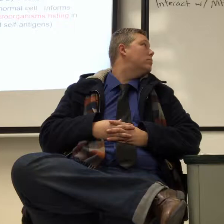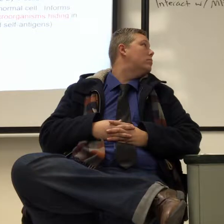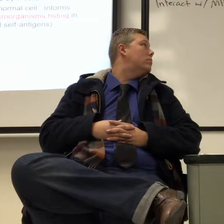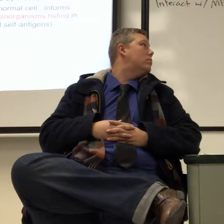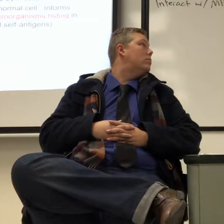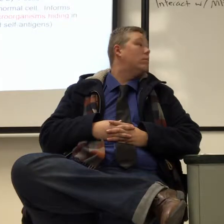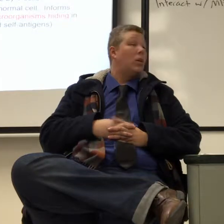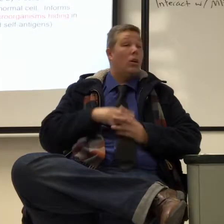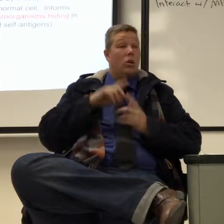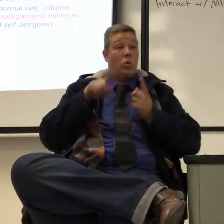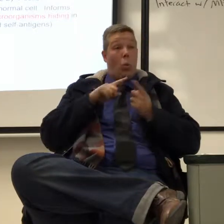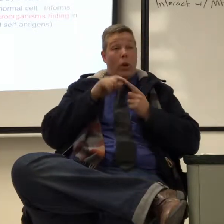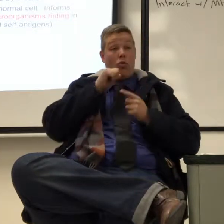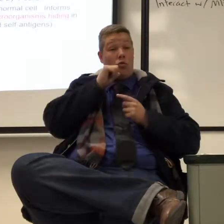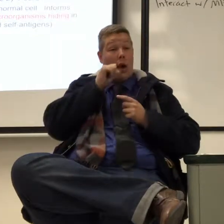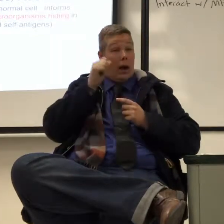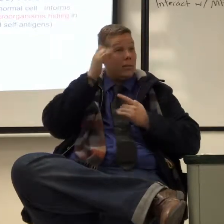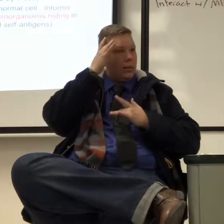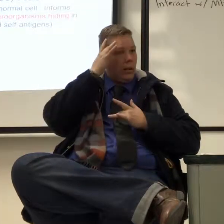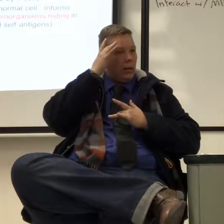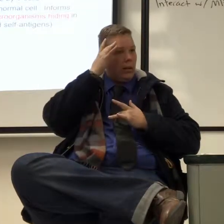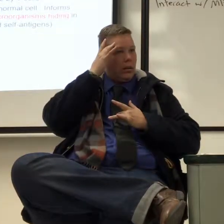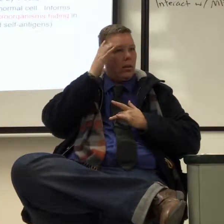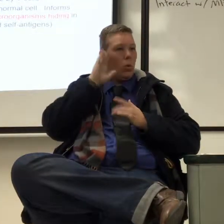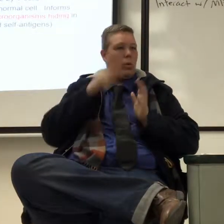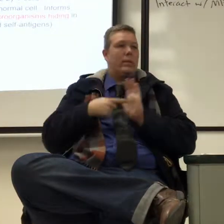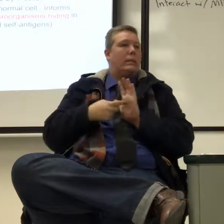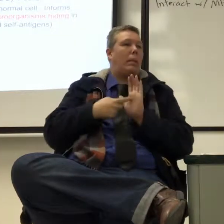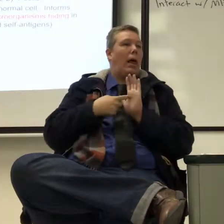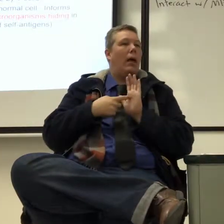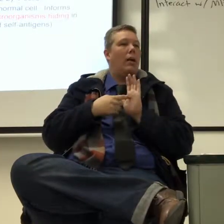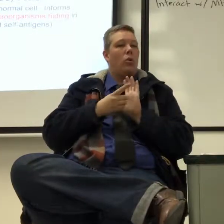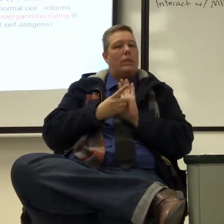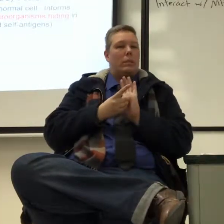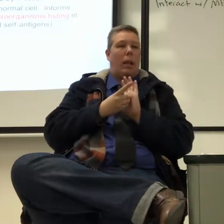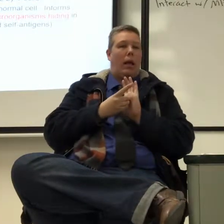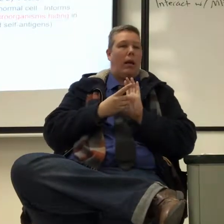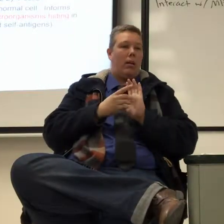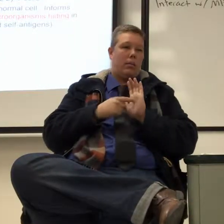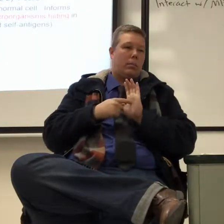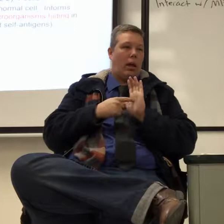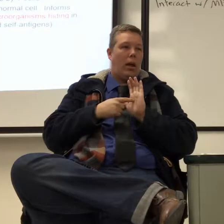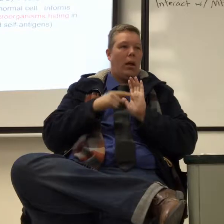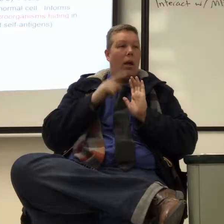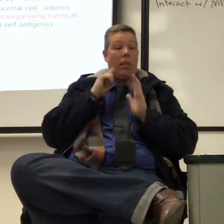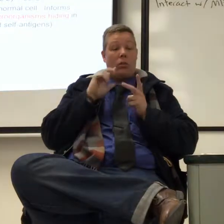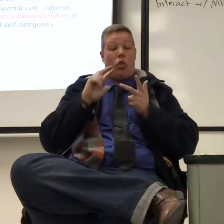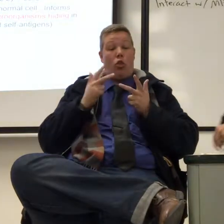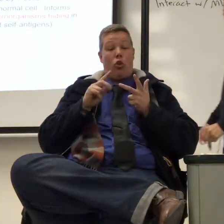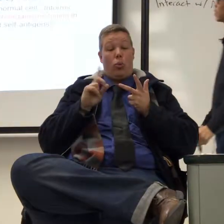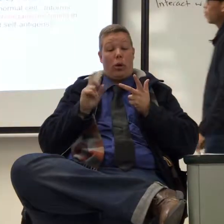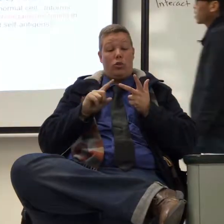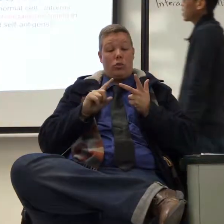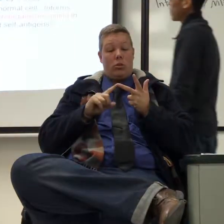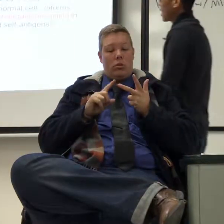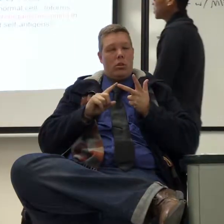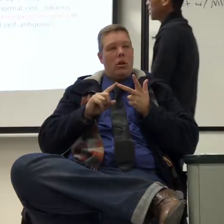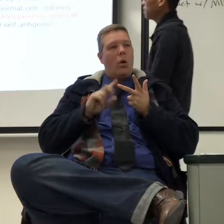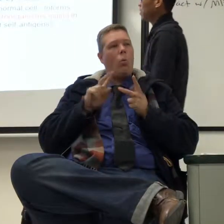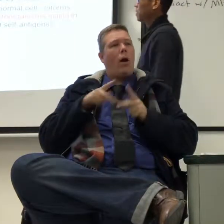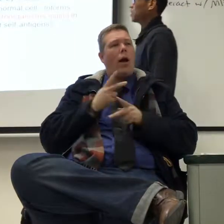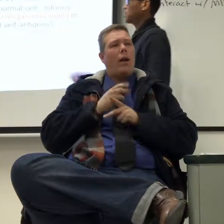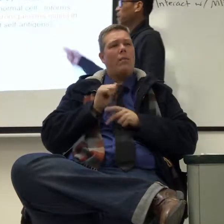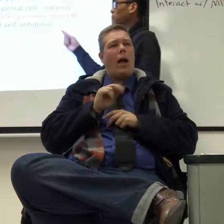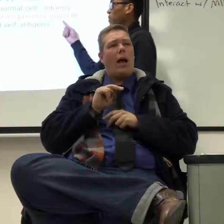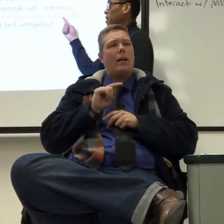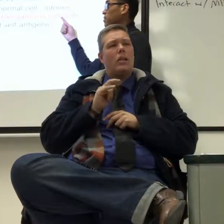Now, so when you're not sick, it's going to display, and that answers the third question. What kind of antigen is